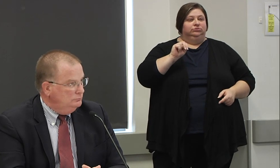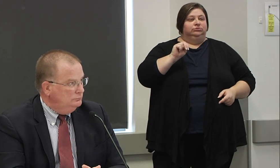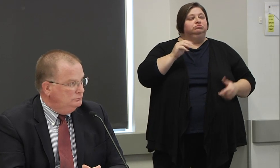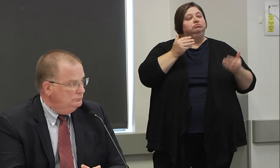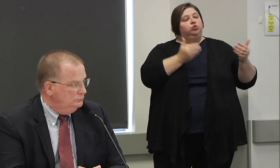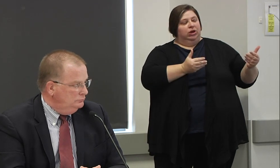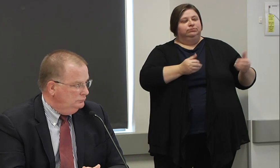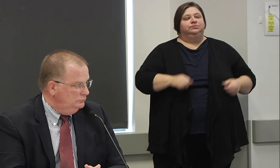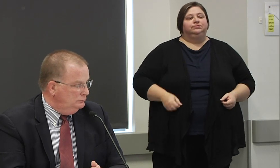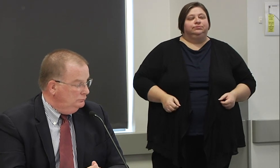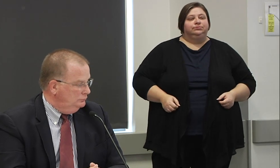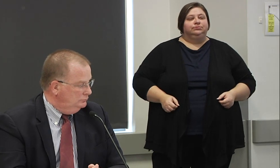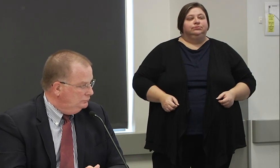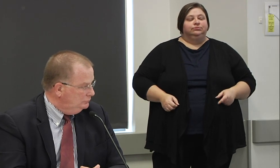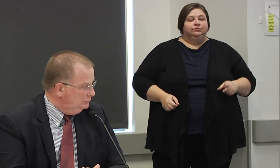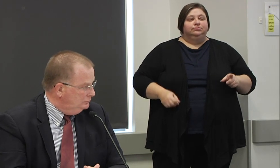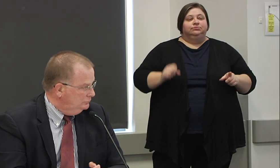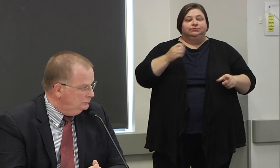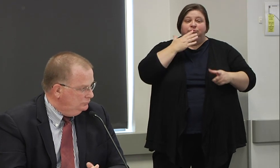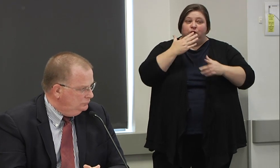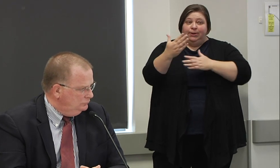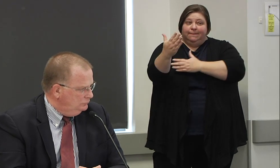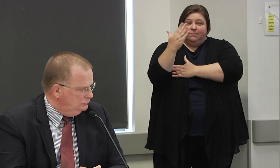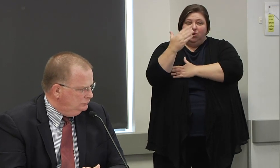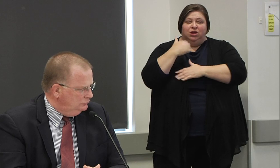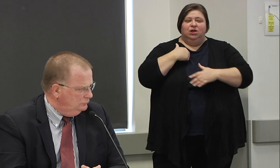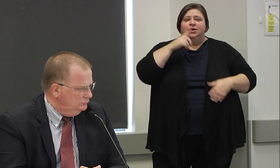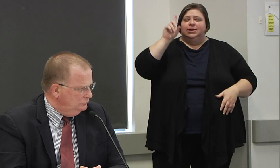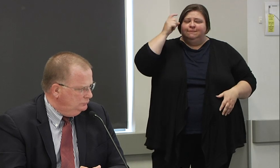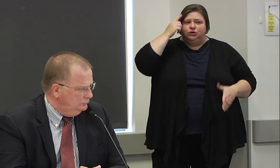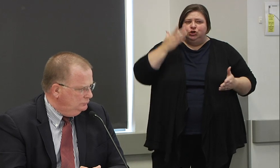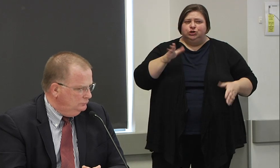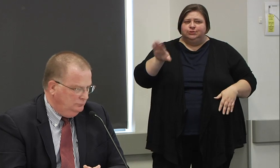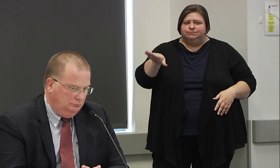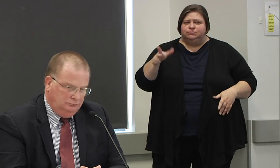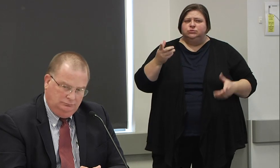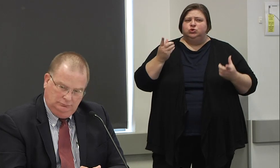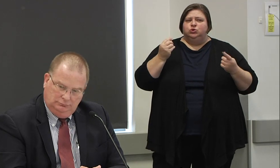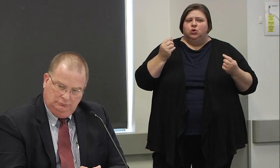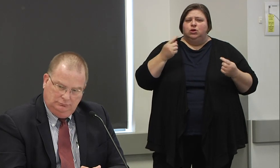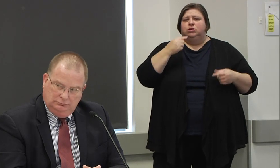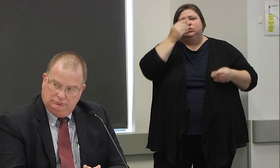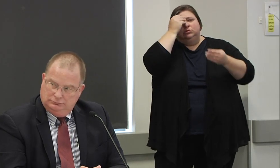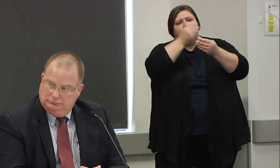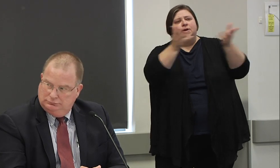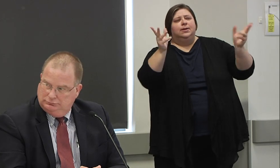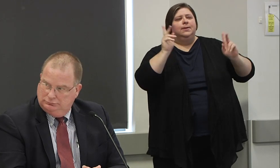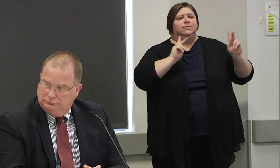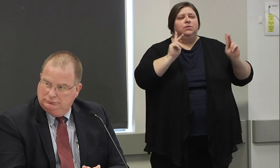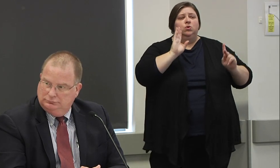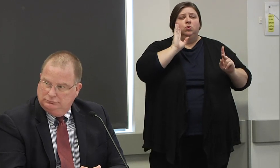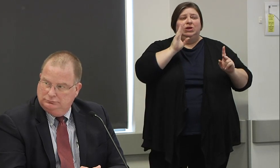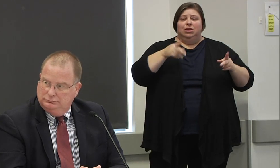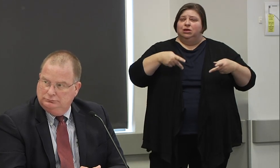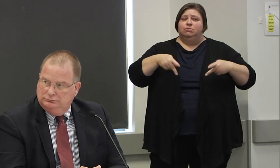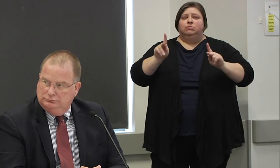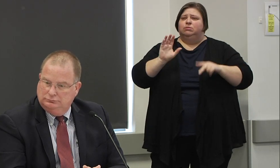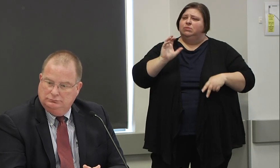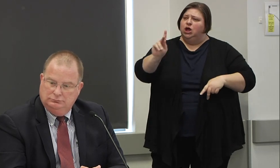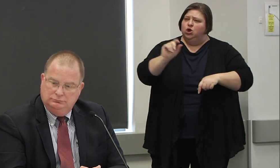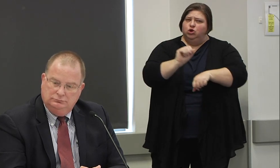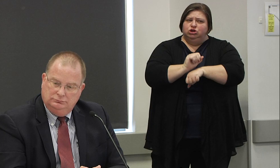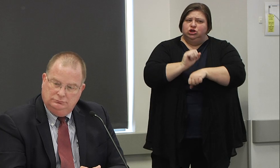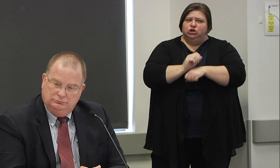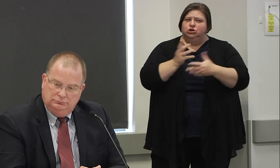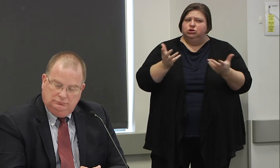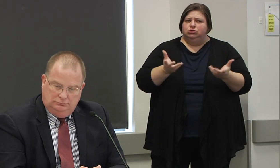Yes, good morning. Governor, what do you say to people who will be allowed to go back to work, afraid for their safety, whether